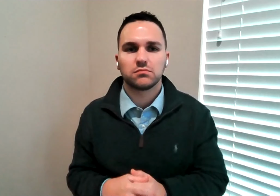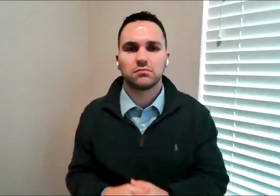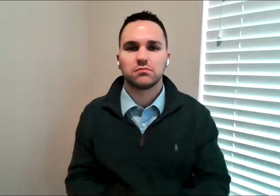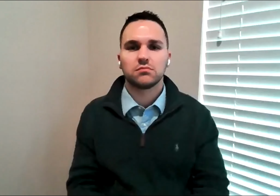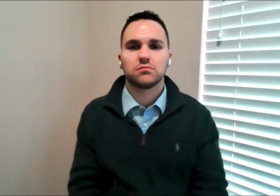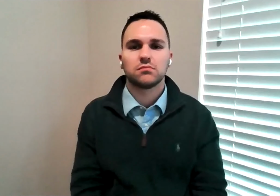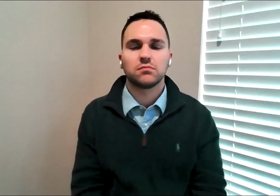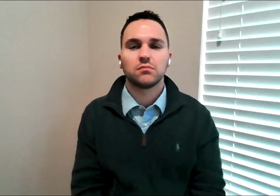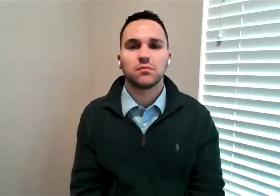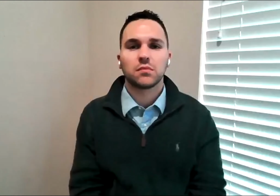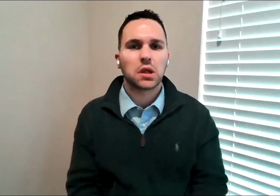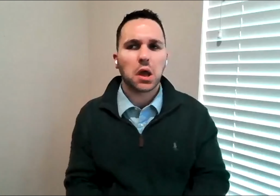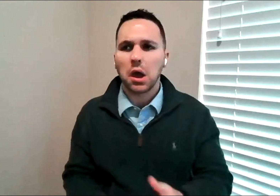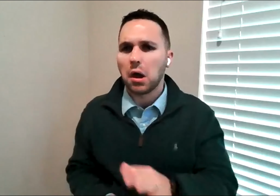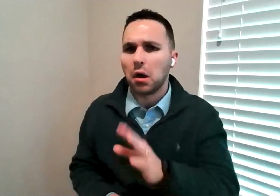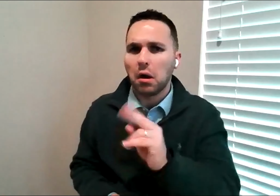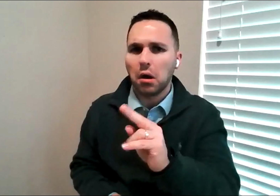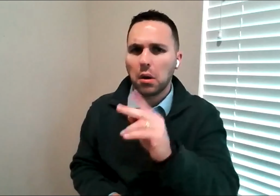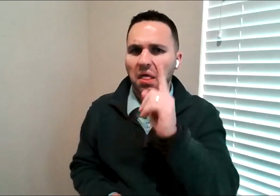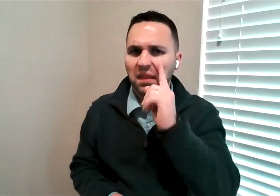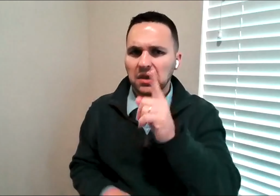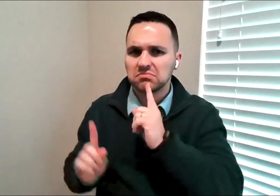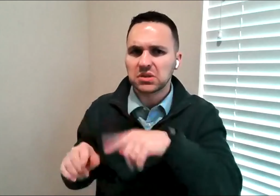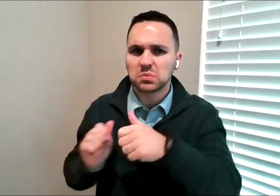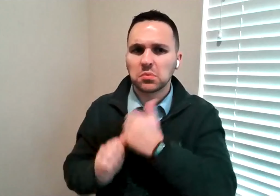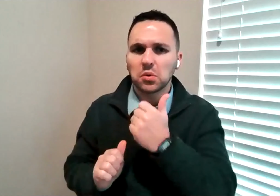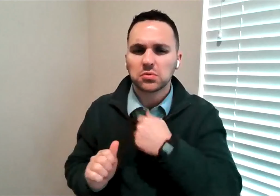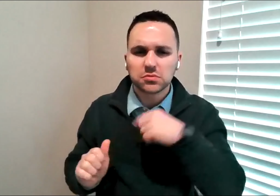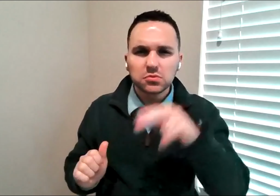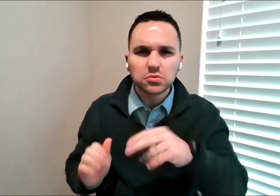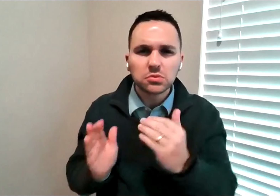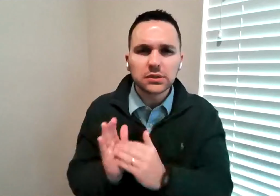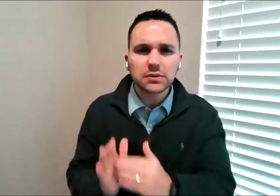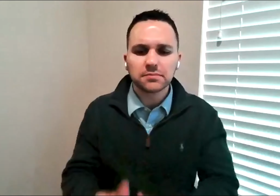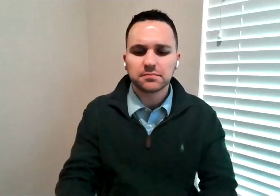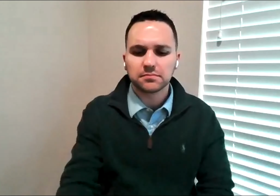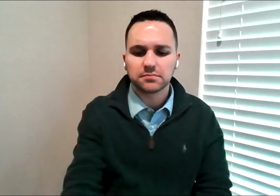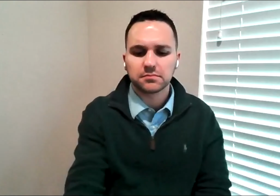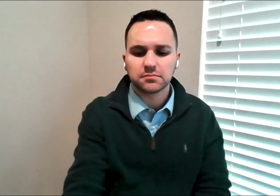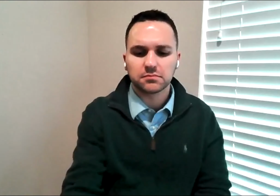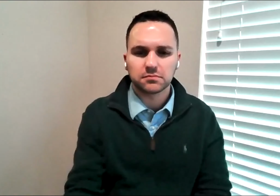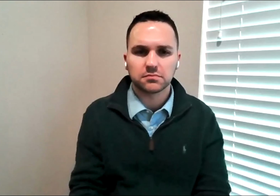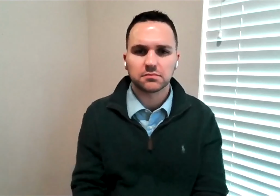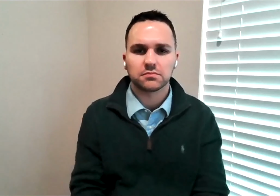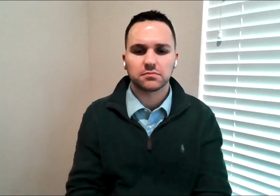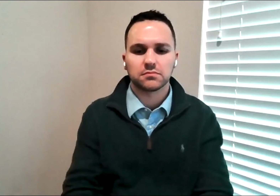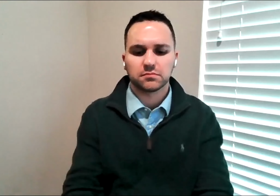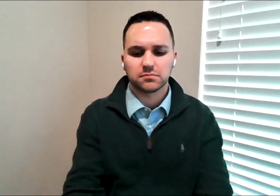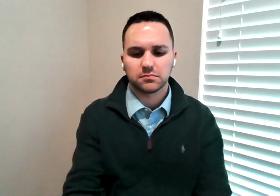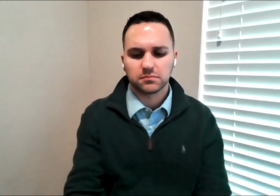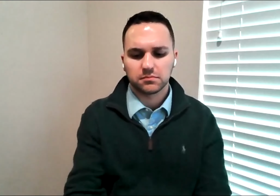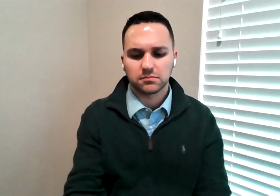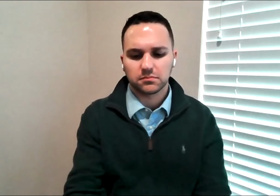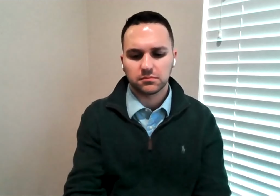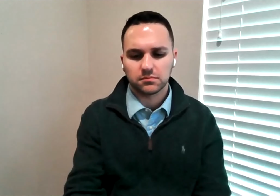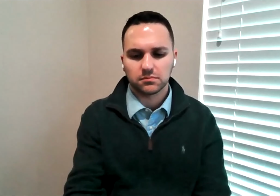I think you got most of it. Let me go back to it. And Stephen, maybe the folks on the line would be most interested